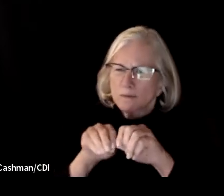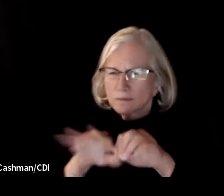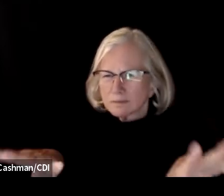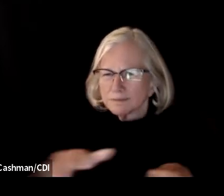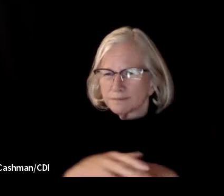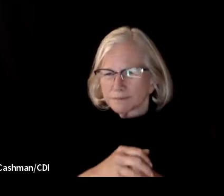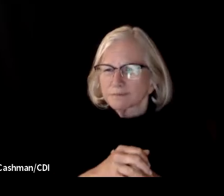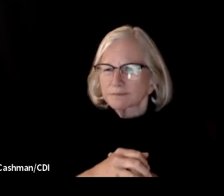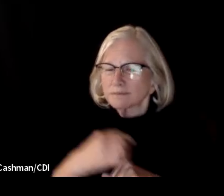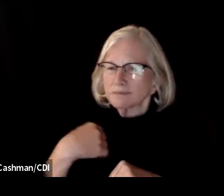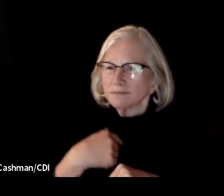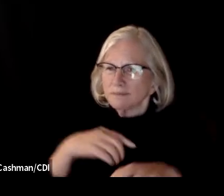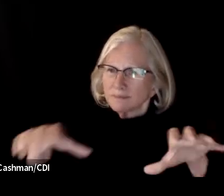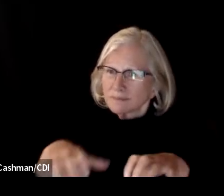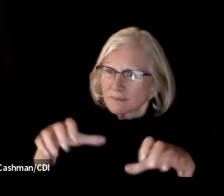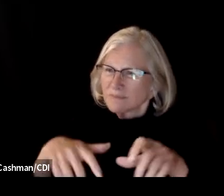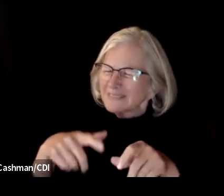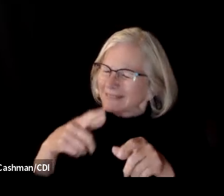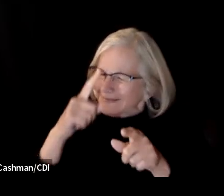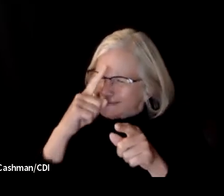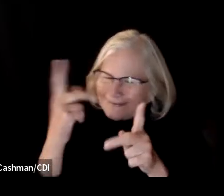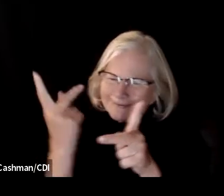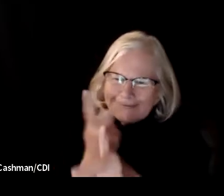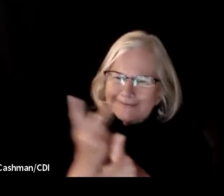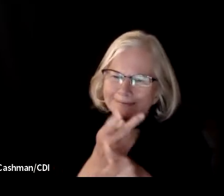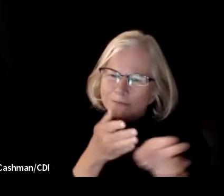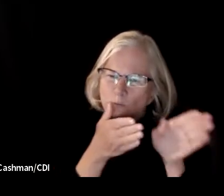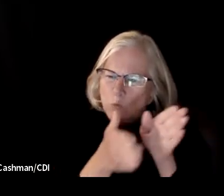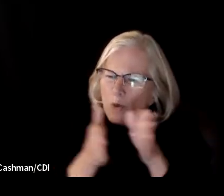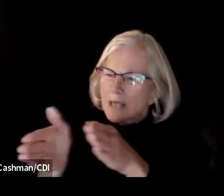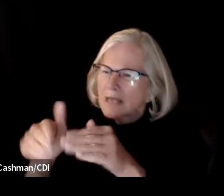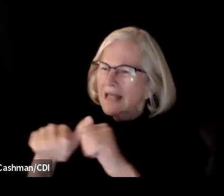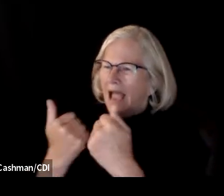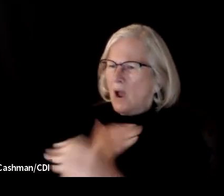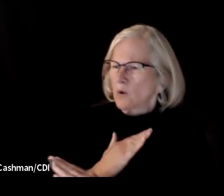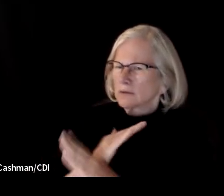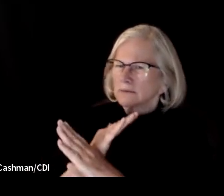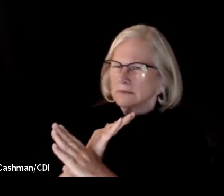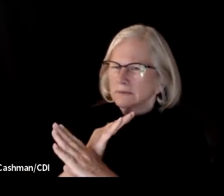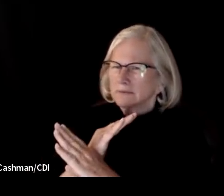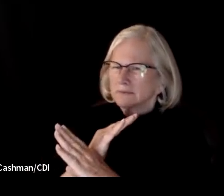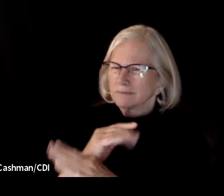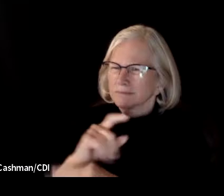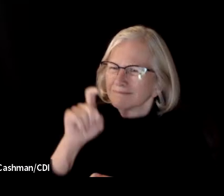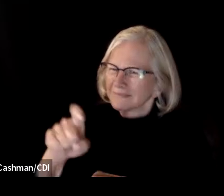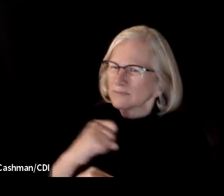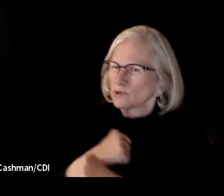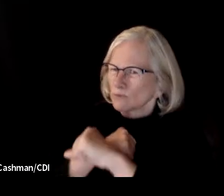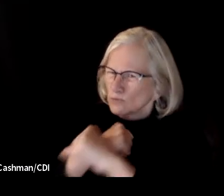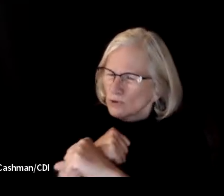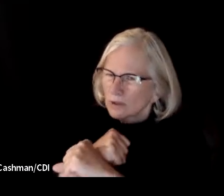strategies remain critical to protect people, again, including students, teachers, and staff who are not fully